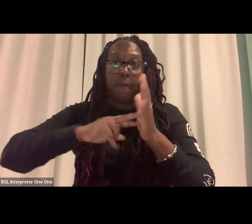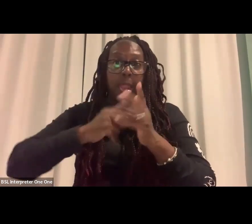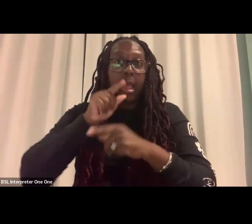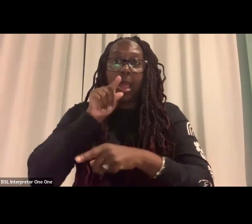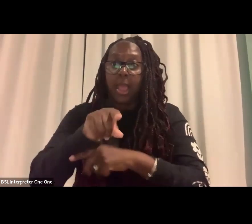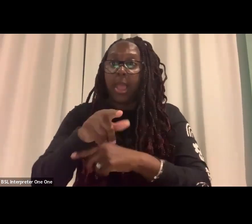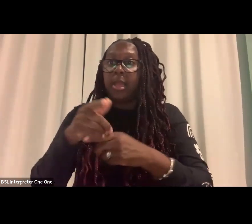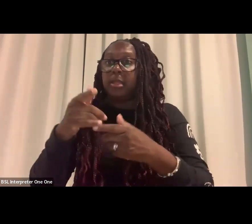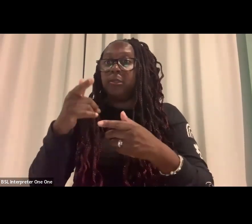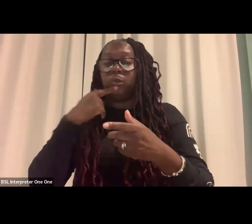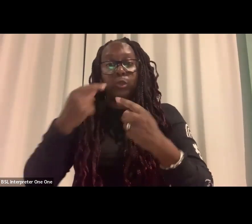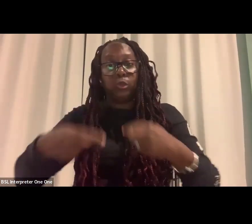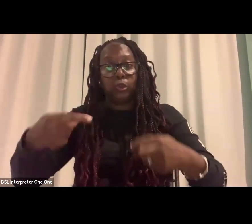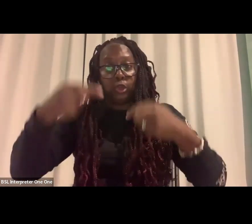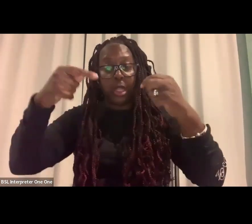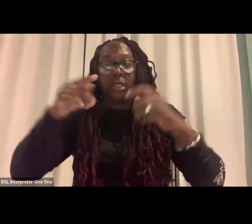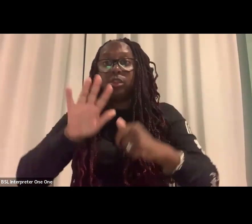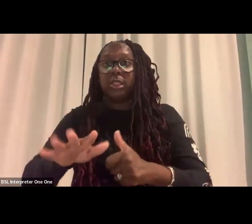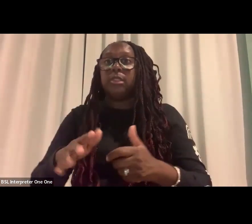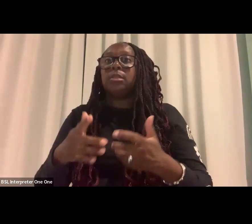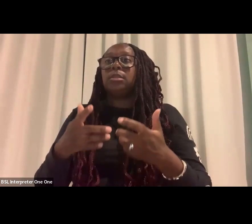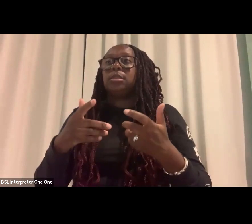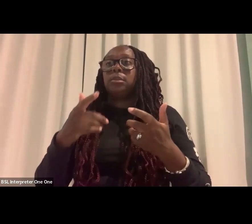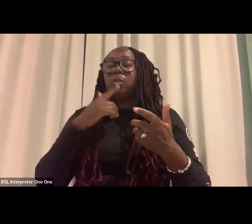addressing actually the challenges that